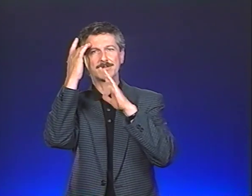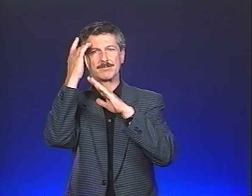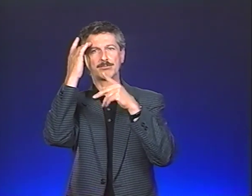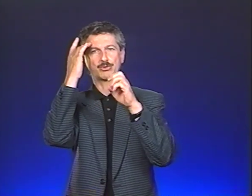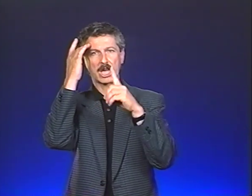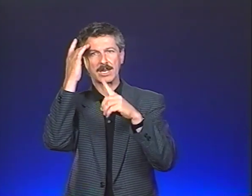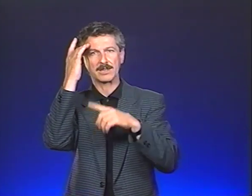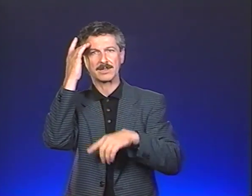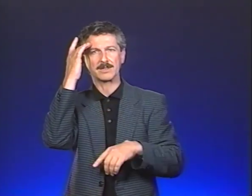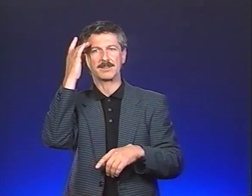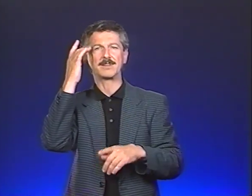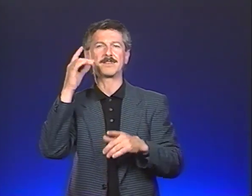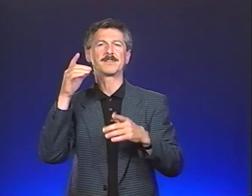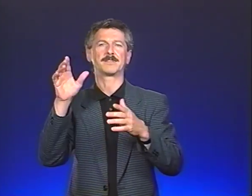but functions as a predicate.